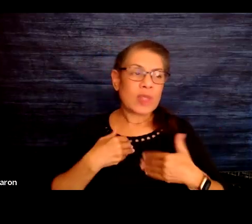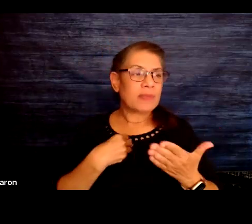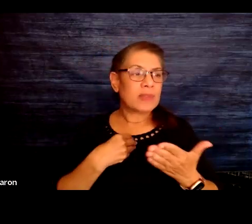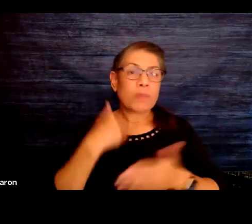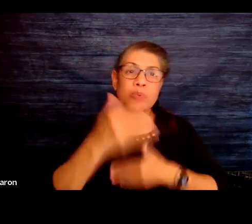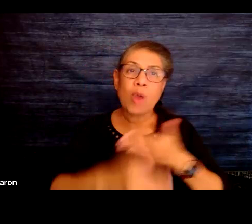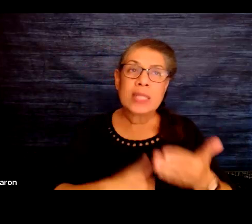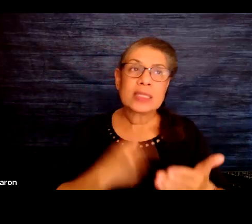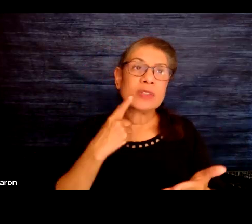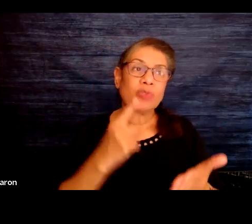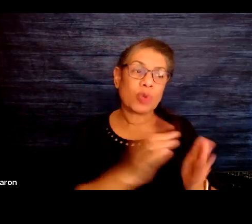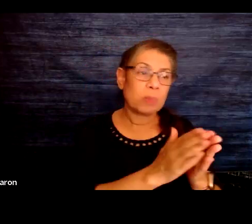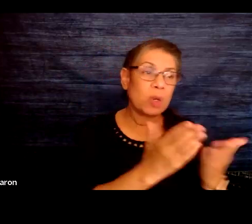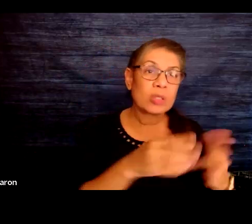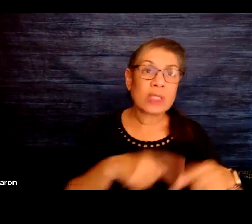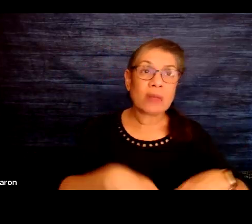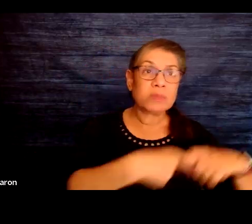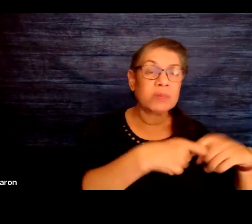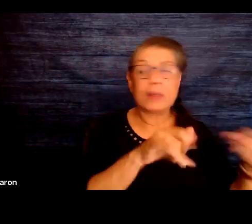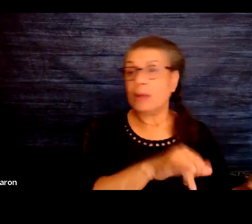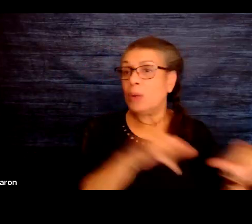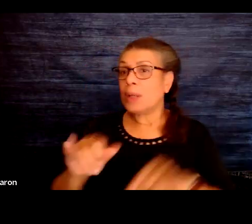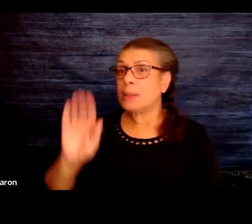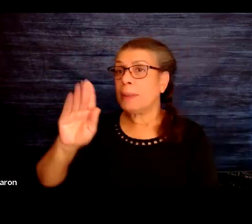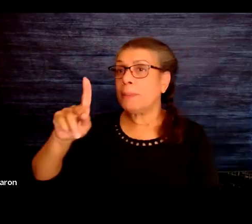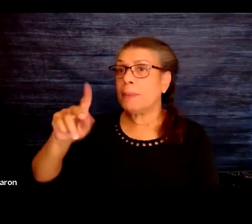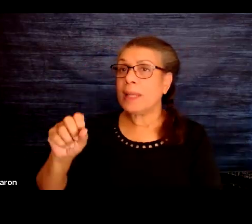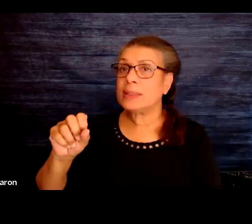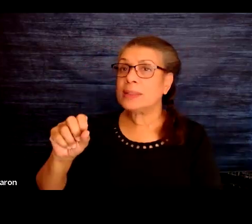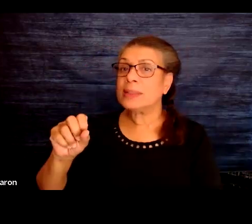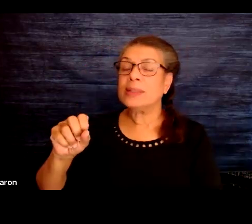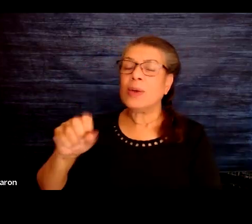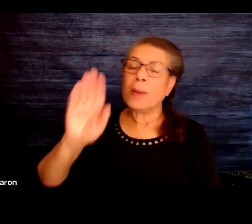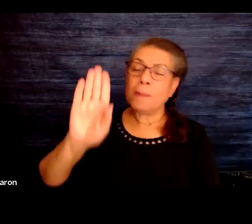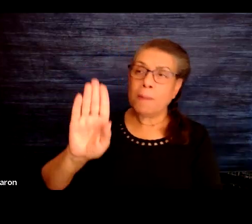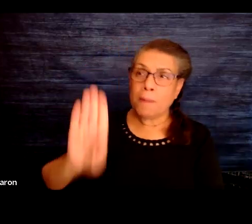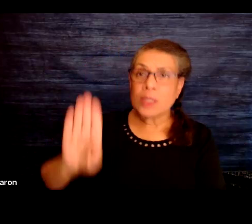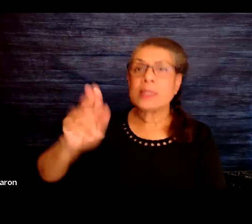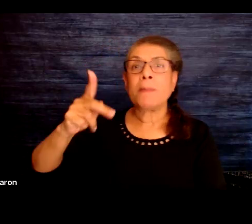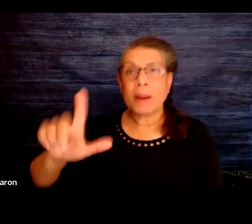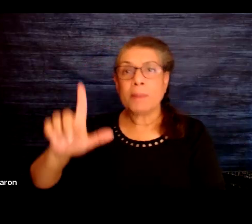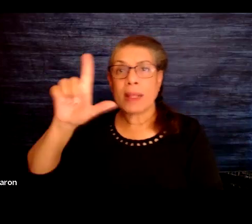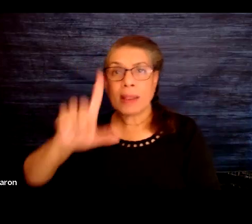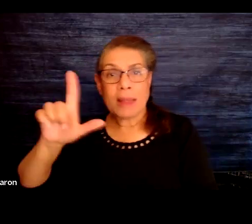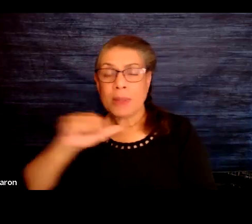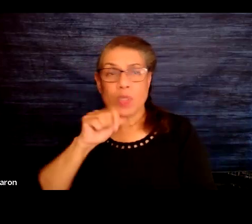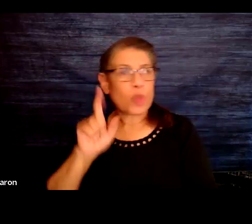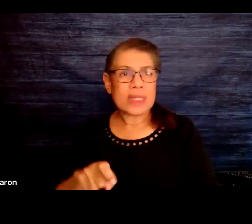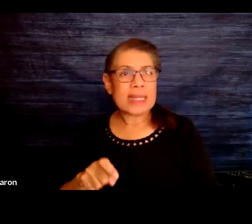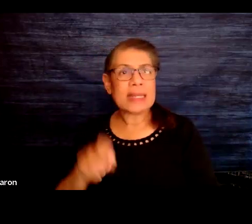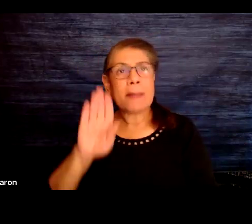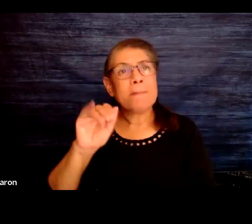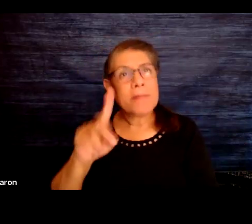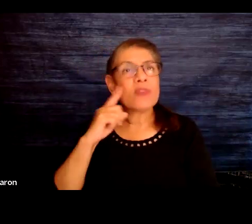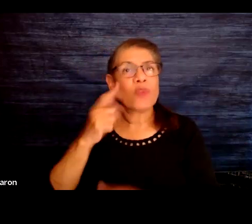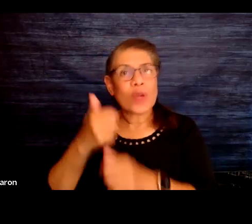processes for books akin to that of the Boston Public Library, which does not require a competitive bid for each title purchased. Let